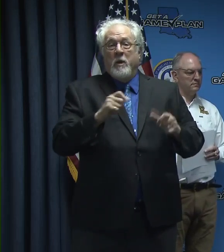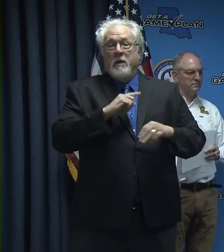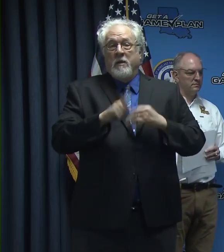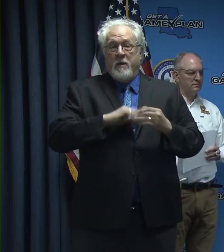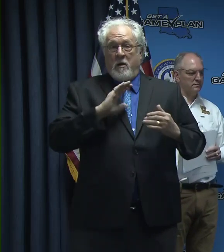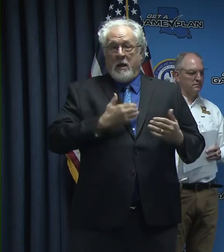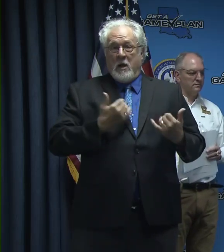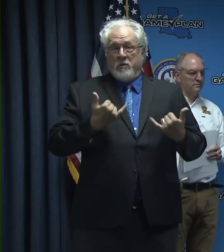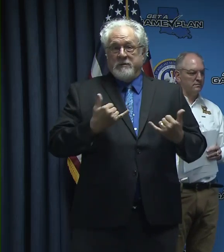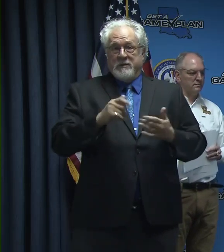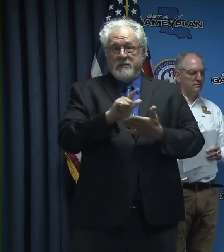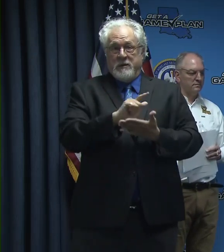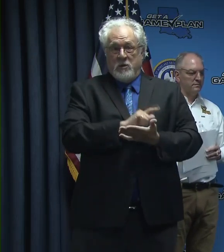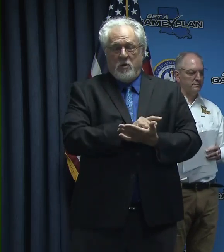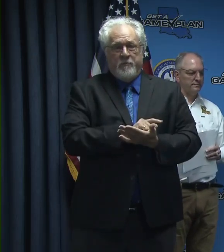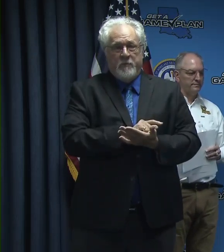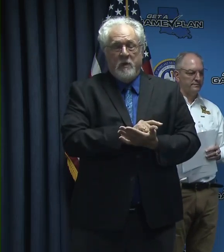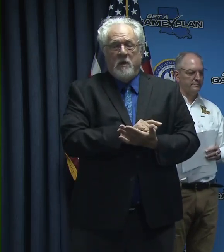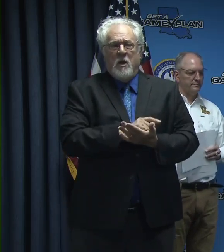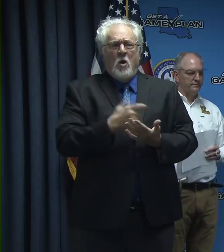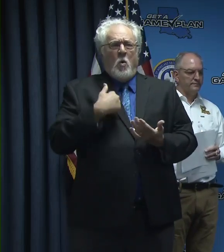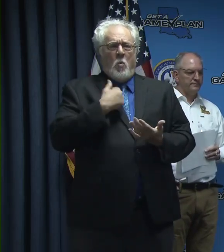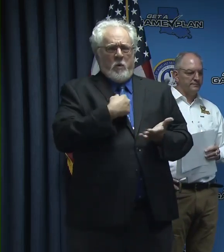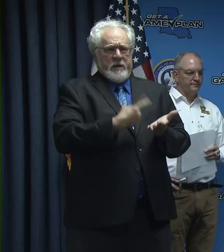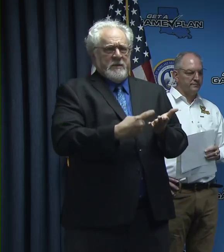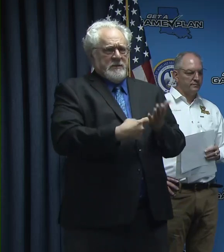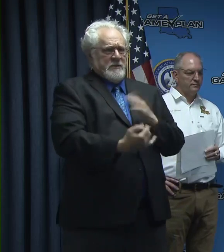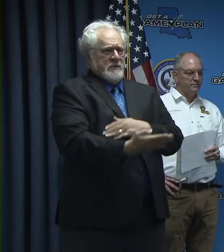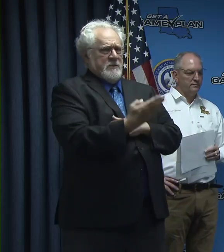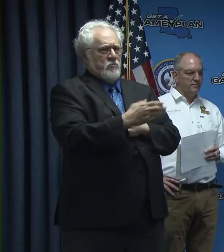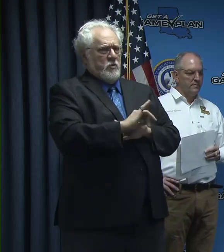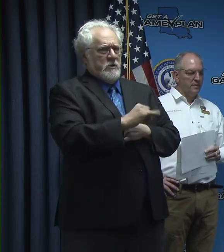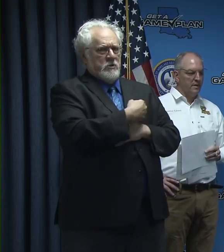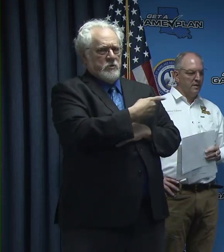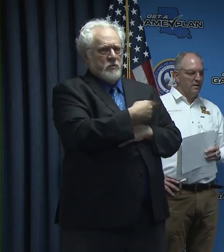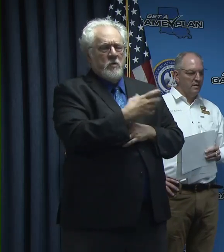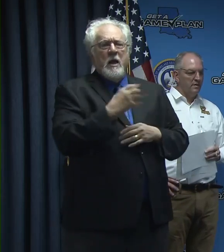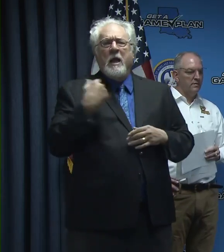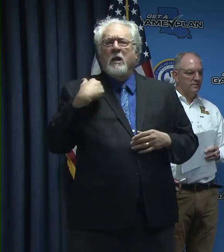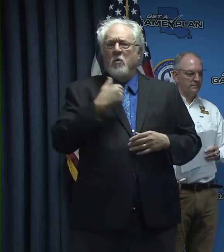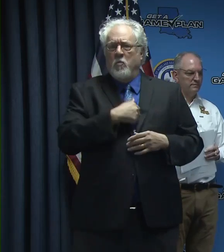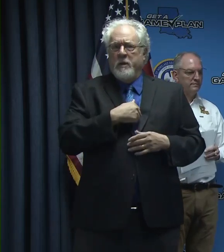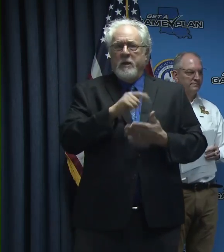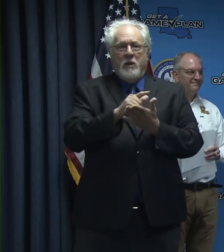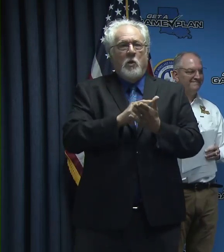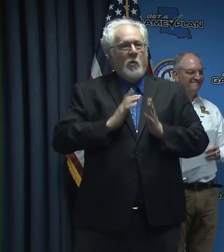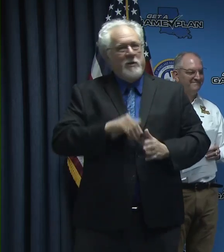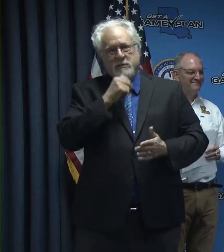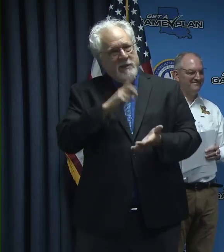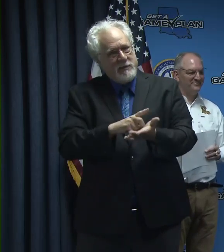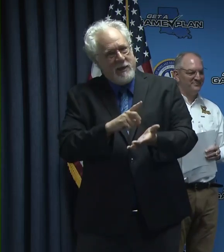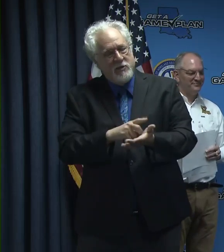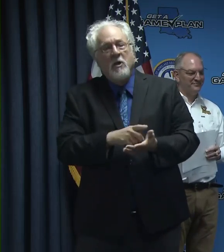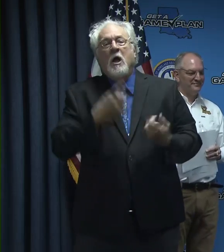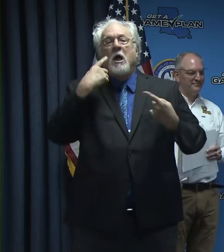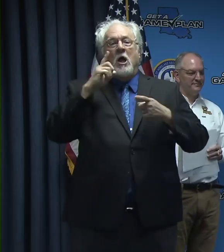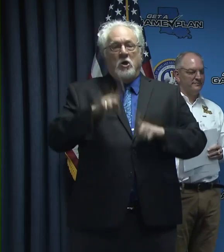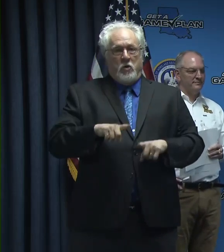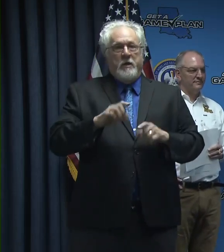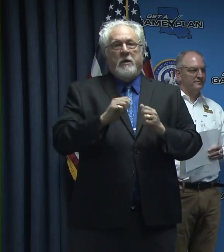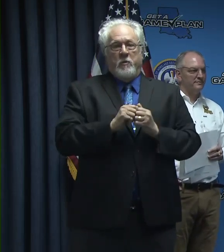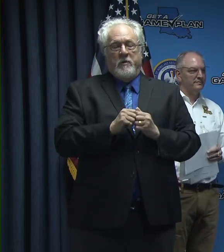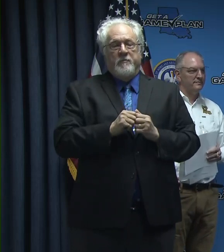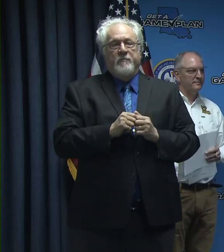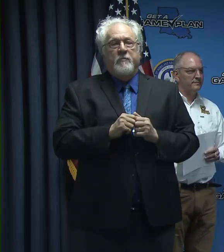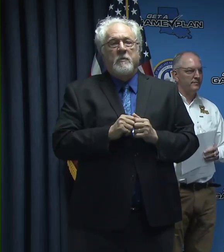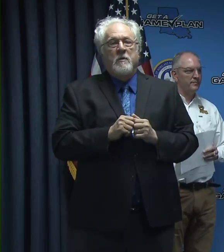our existing law. This is something the governor and I discussed this morning as well, and we both, as lawyers, not doctors, agree